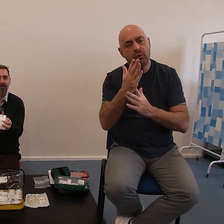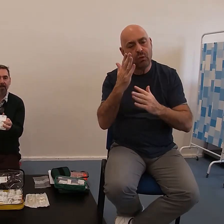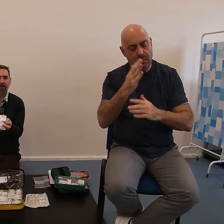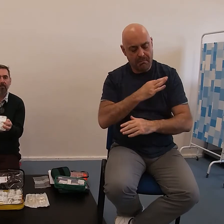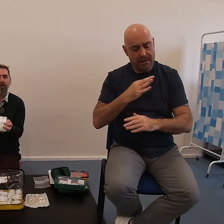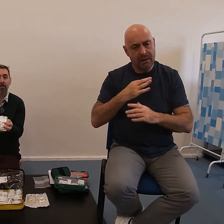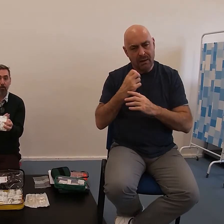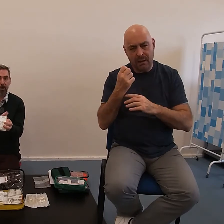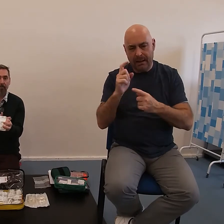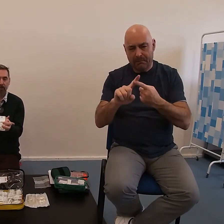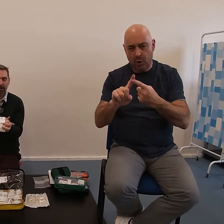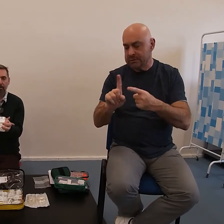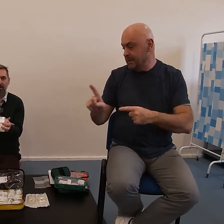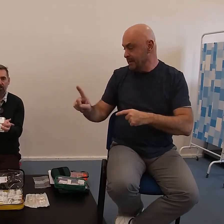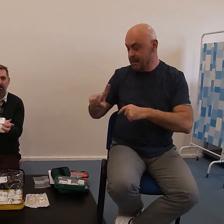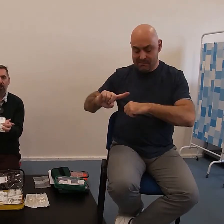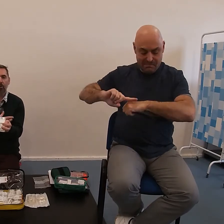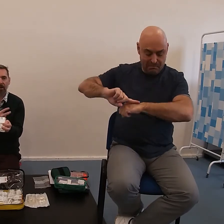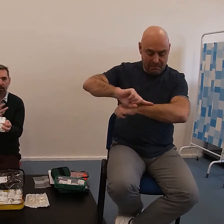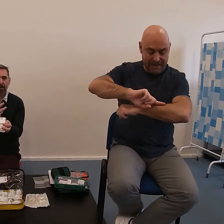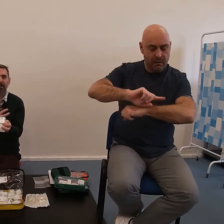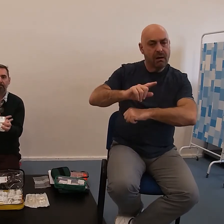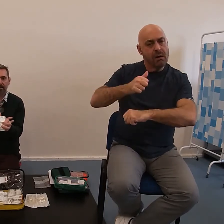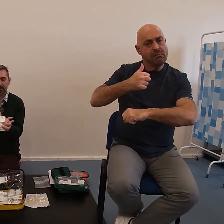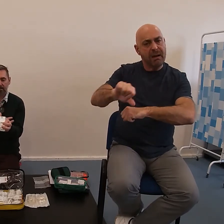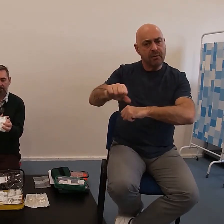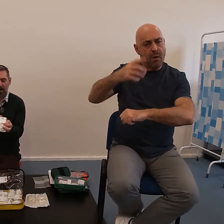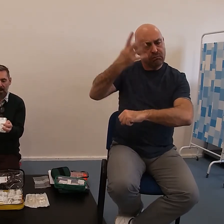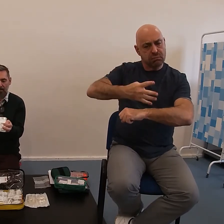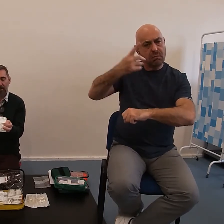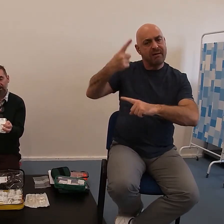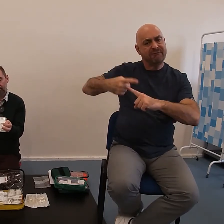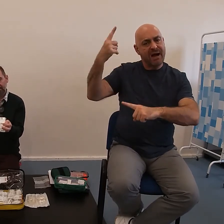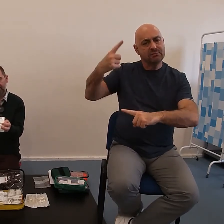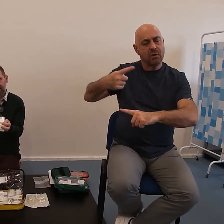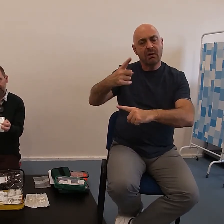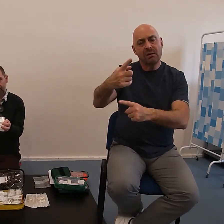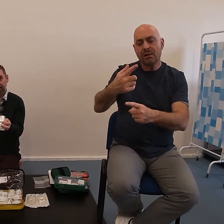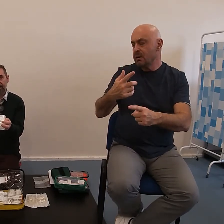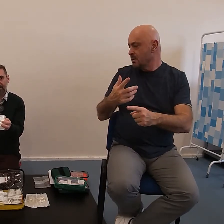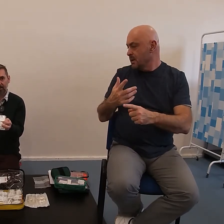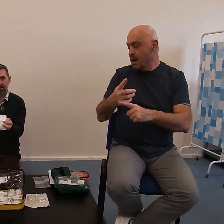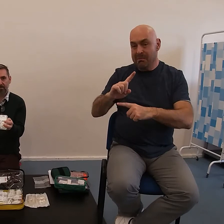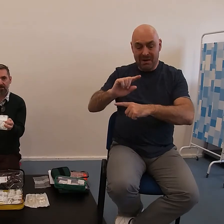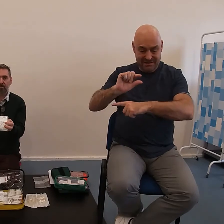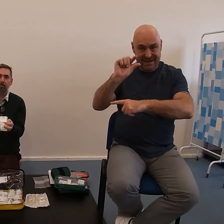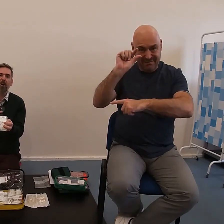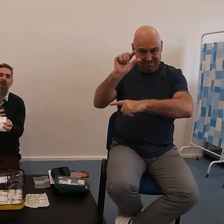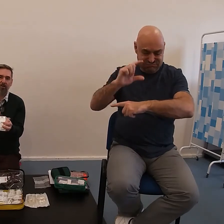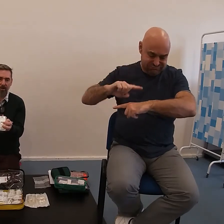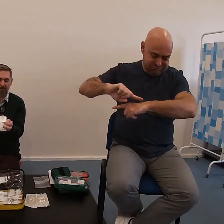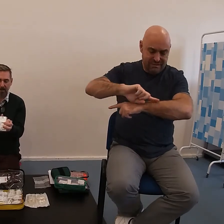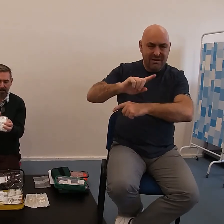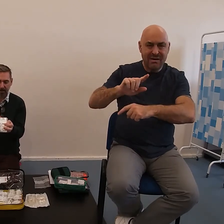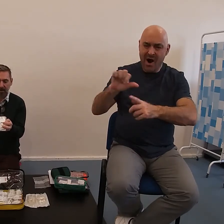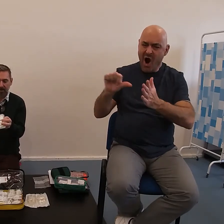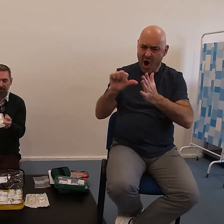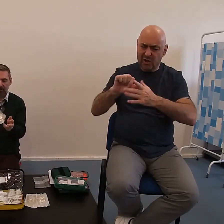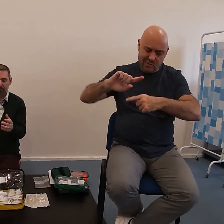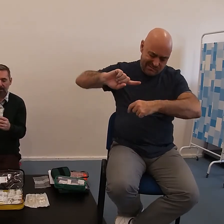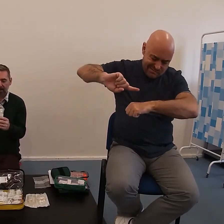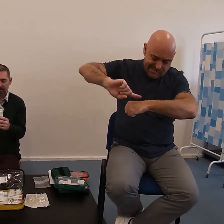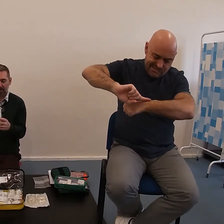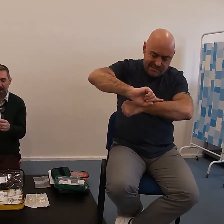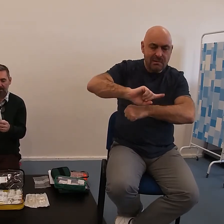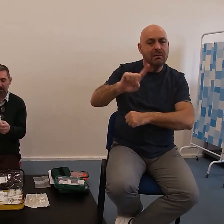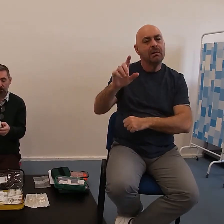the cannula that we can put in a patient, the quicker we can give medicines. But admittedly, the bigger the cannula, sometimes harder it is to get in. So